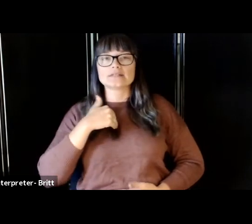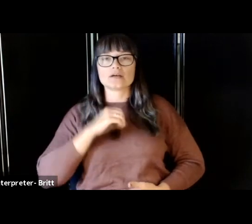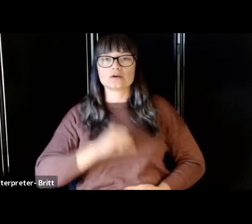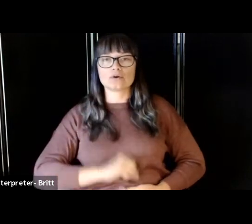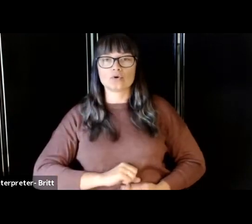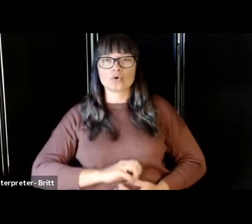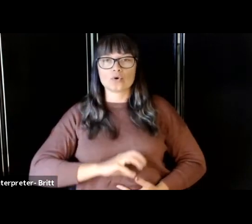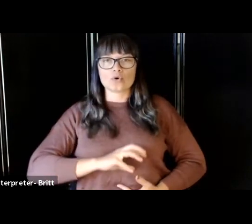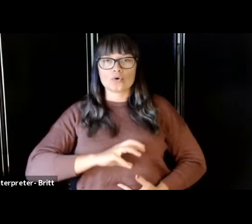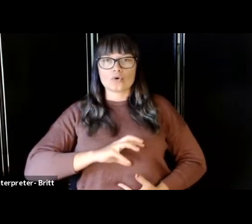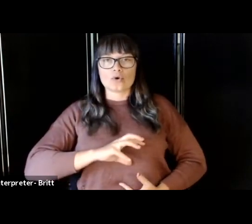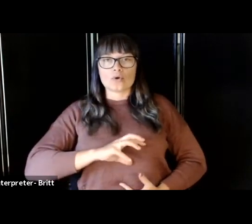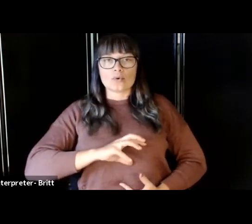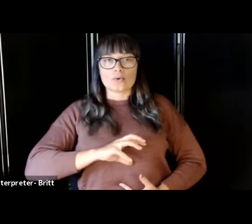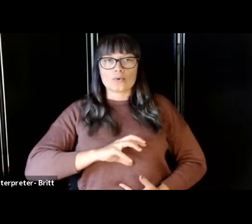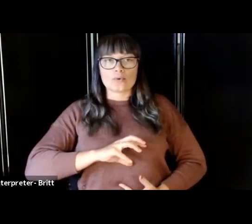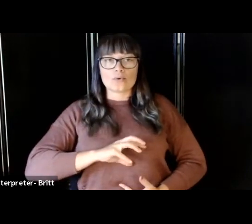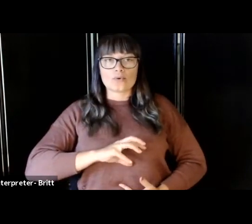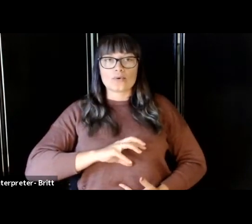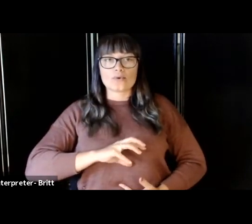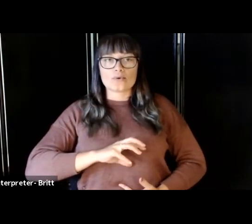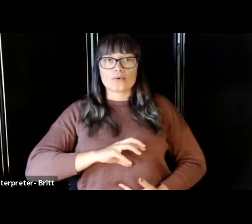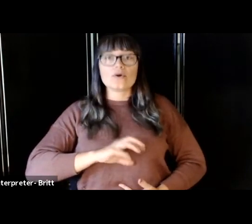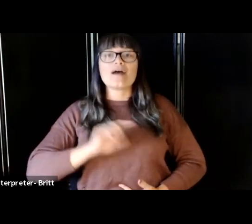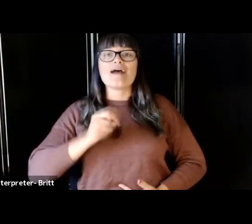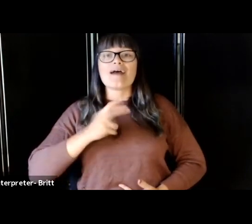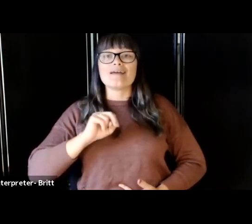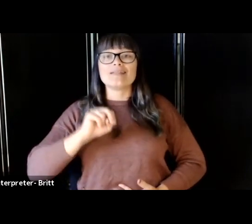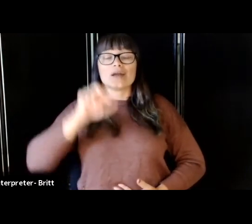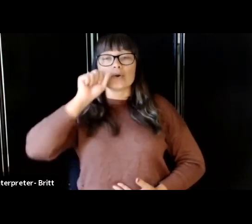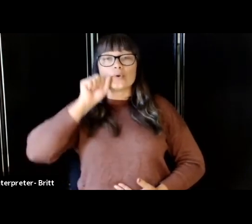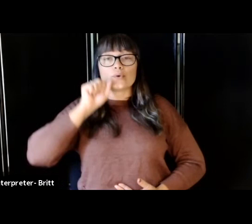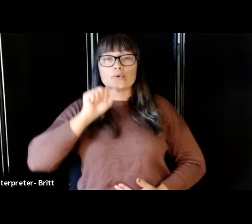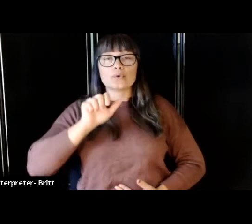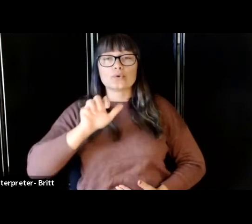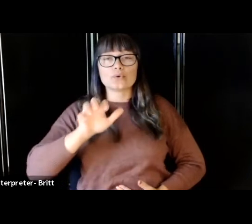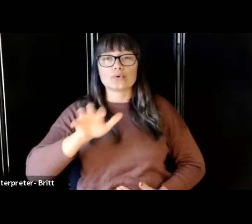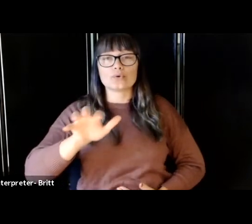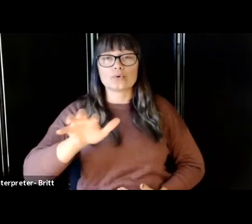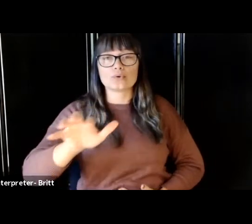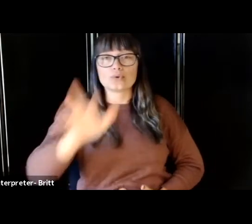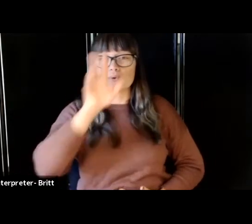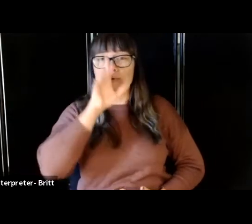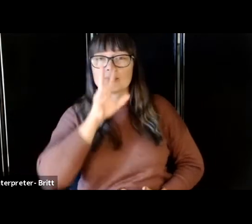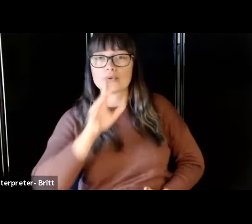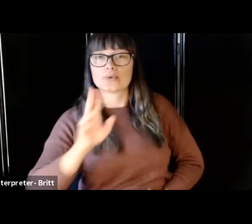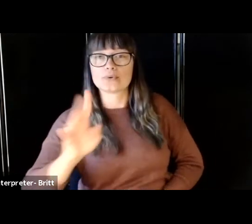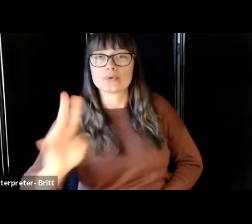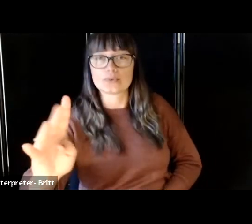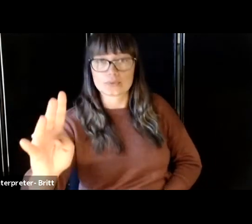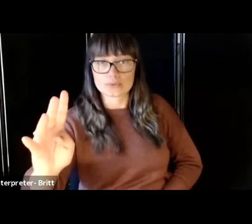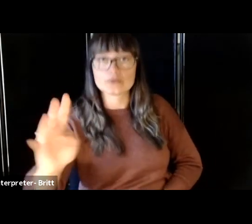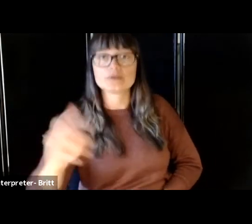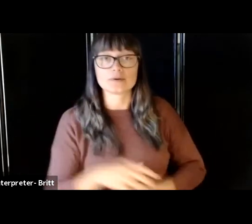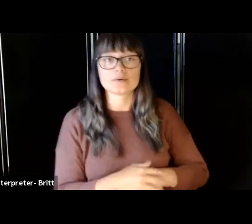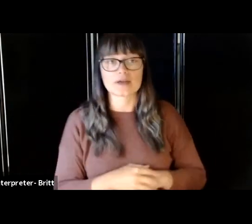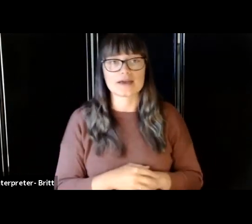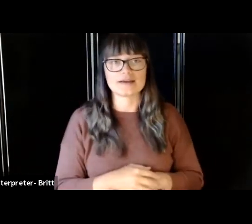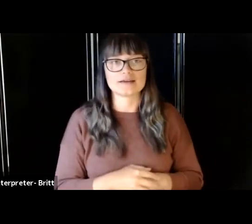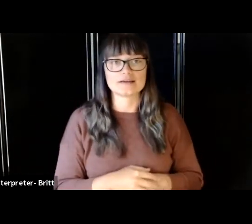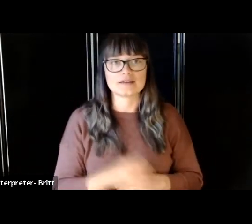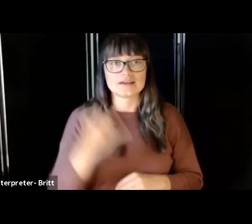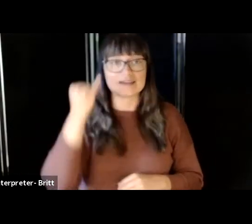that you can have that to free flow whatever you're singing or speaking about. Right. If you take your breath from